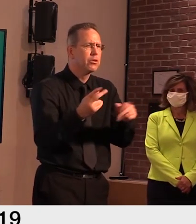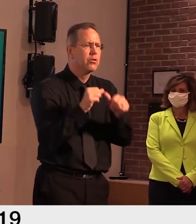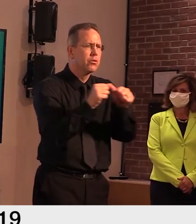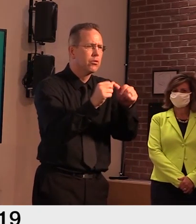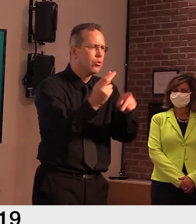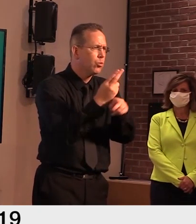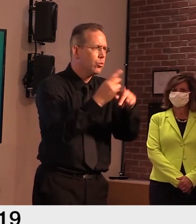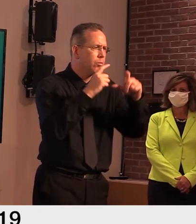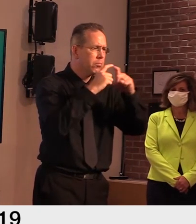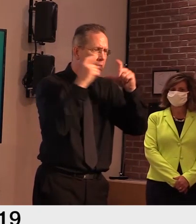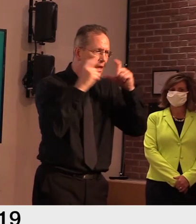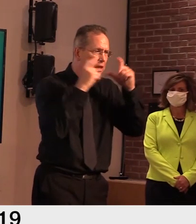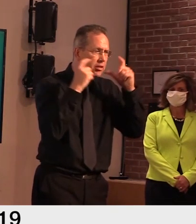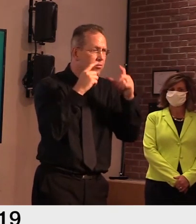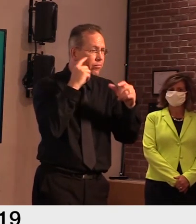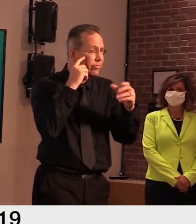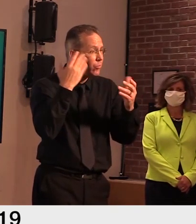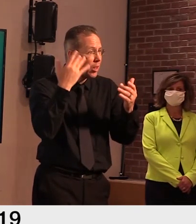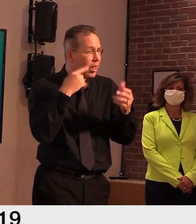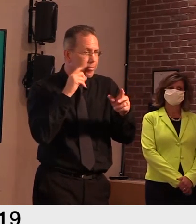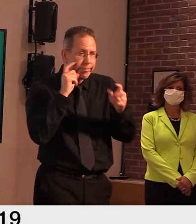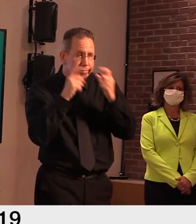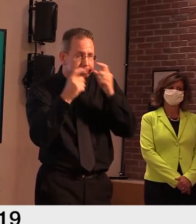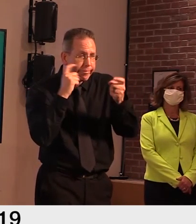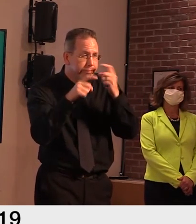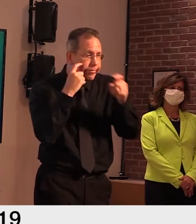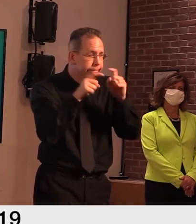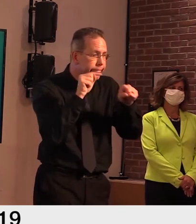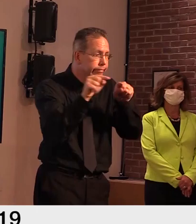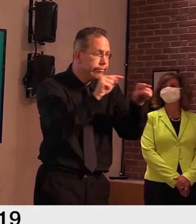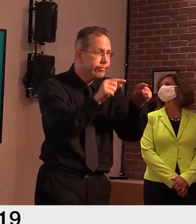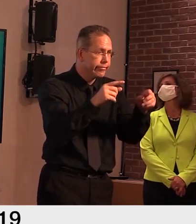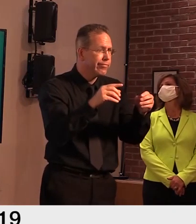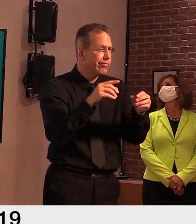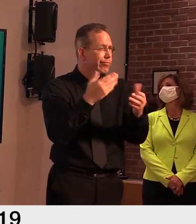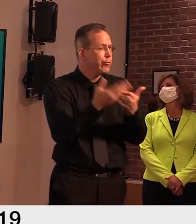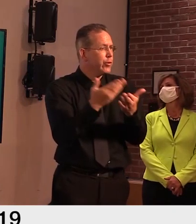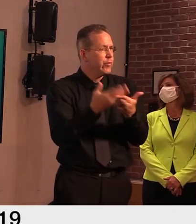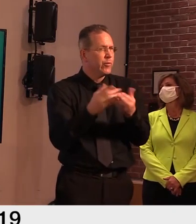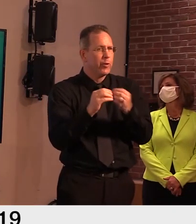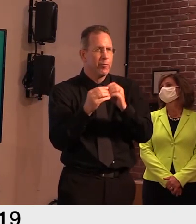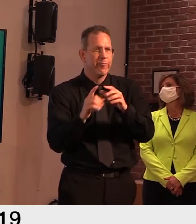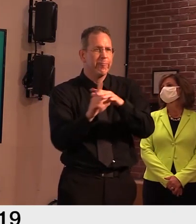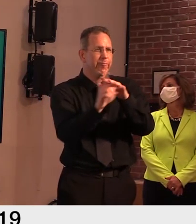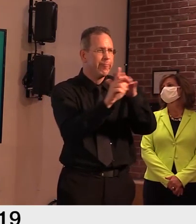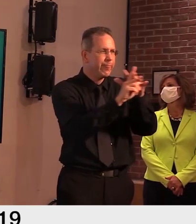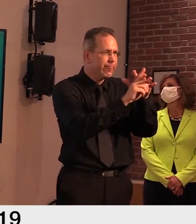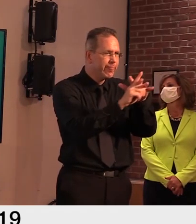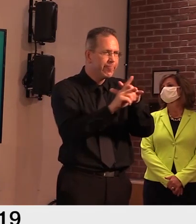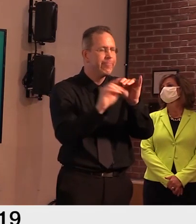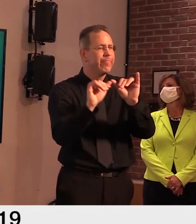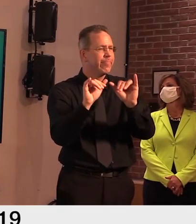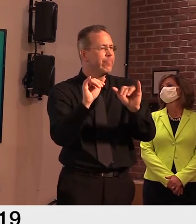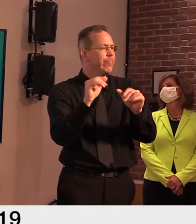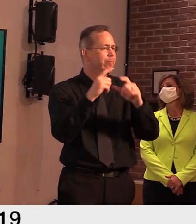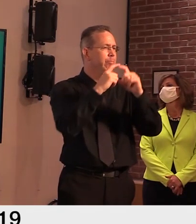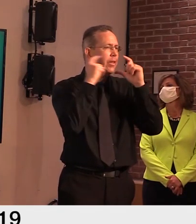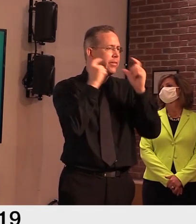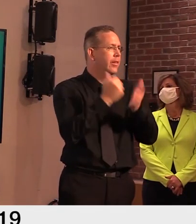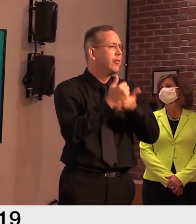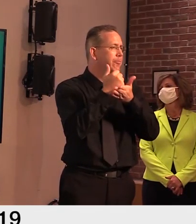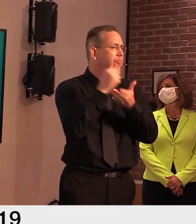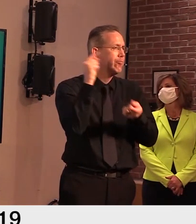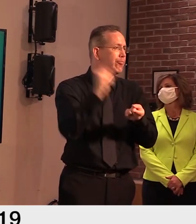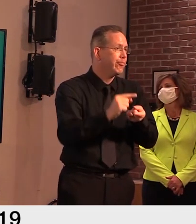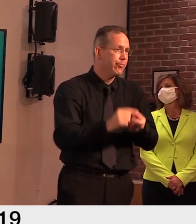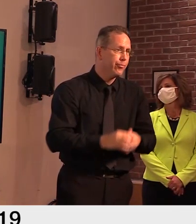looking like these are actually very worthwhile for us to wear, and to continue to encourage people to do